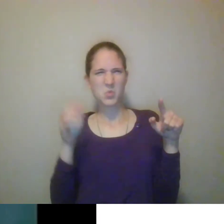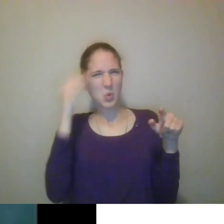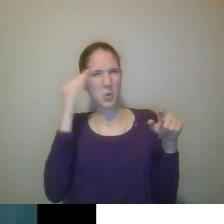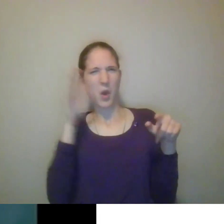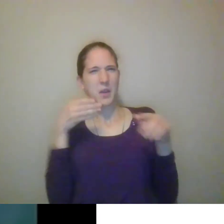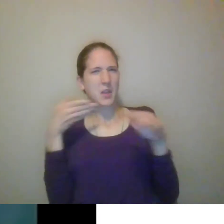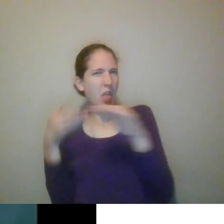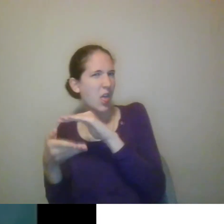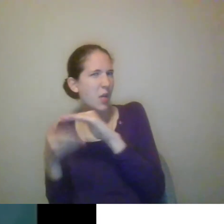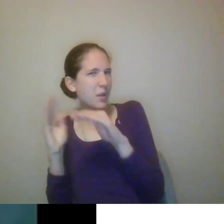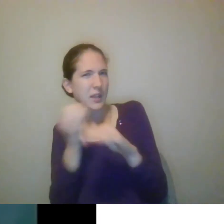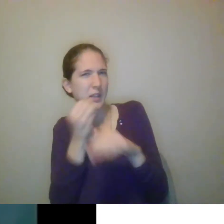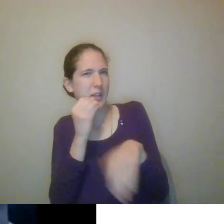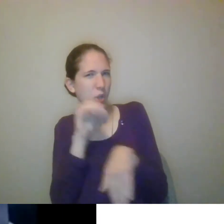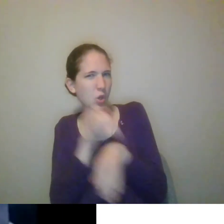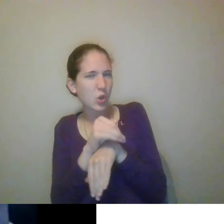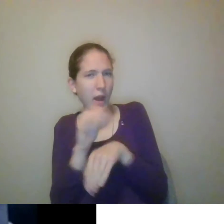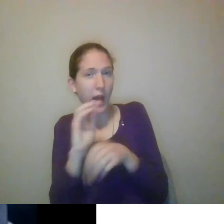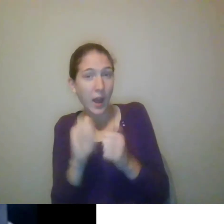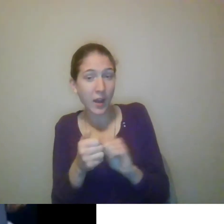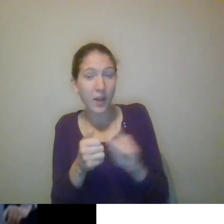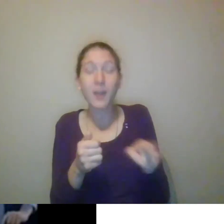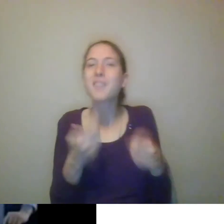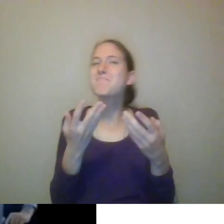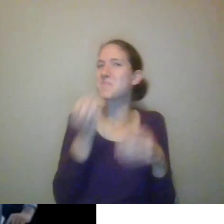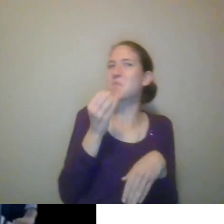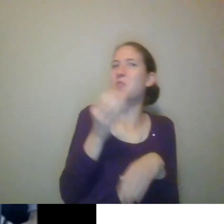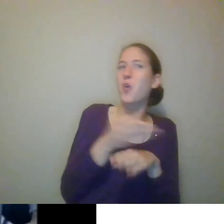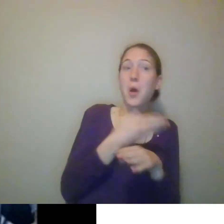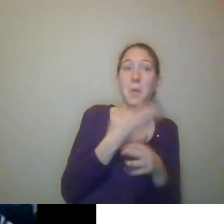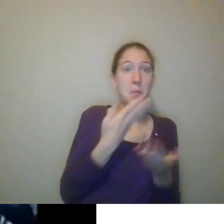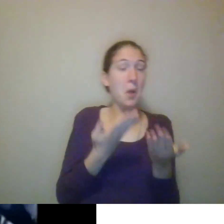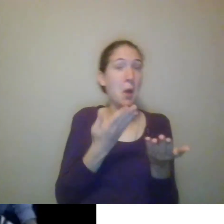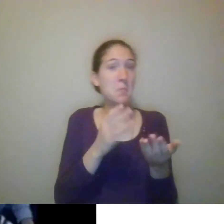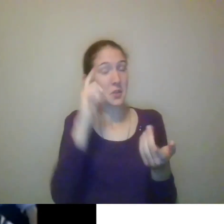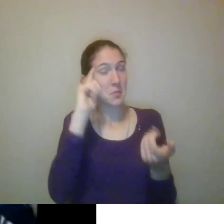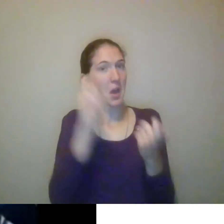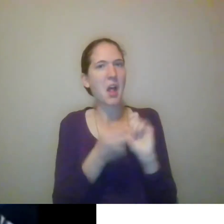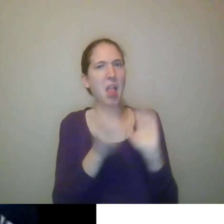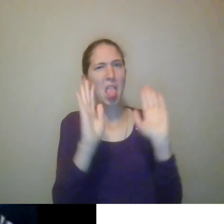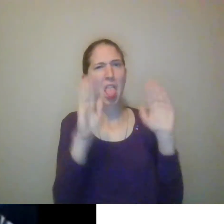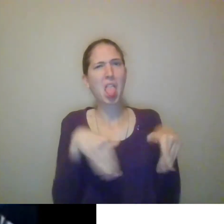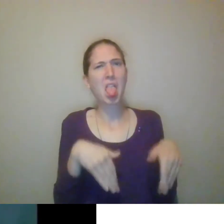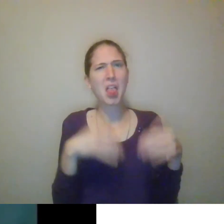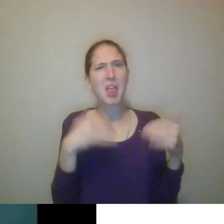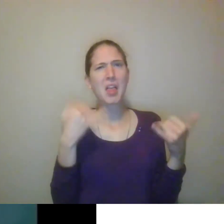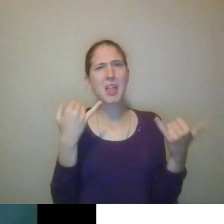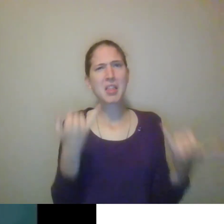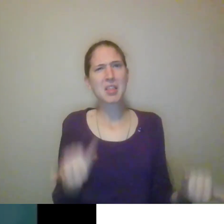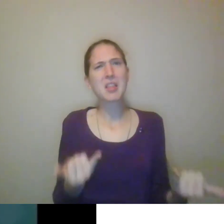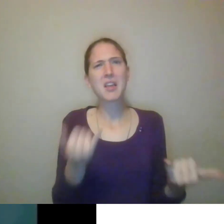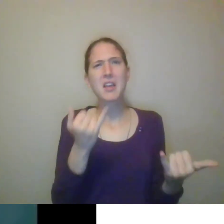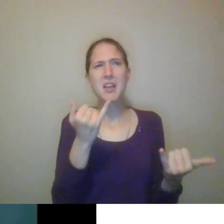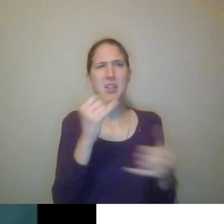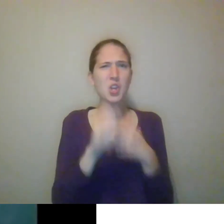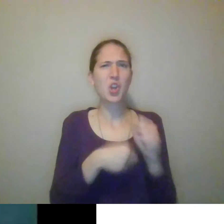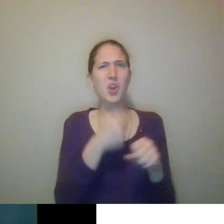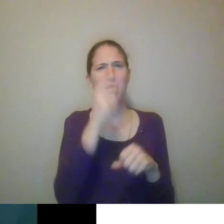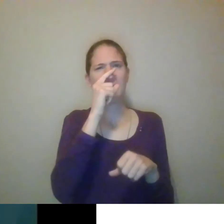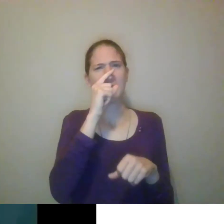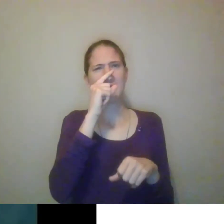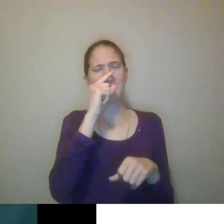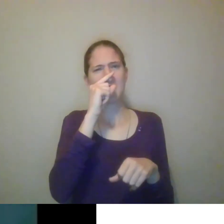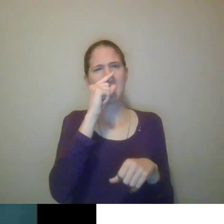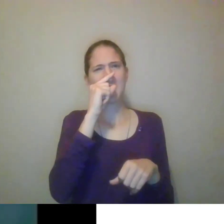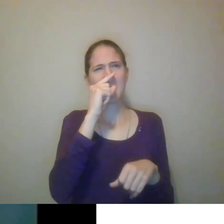dinner? Dan? Said the night before. Yeah, but maybe she changed her mind. Got up in the morning and said, we'll have spam for